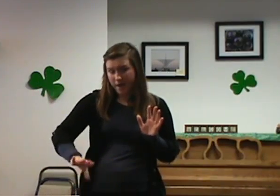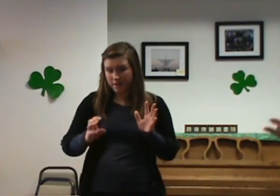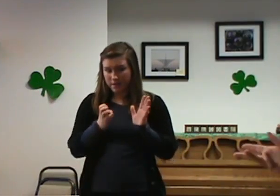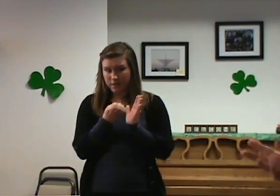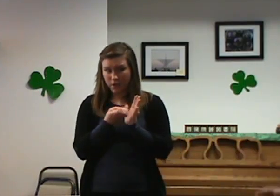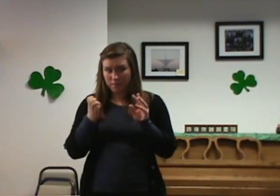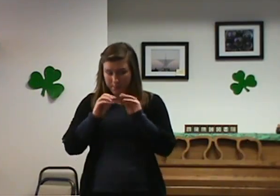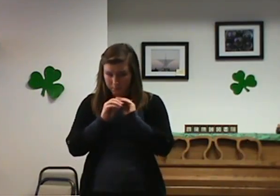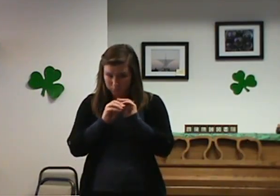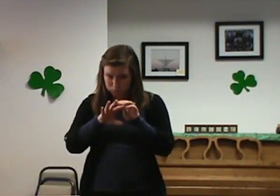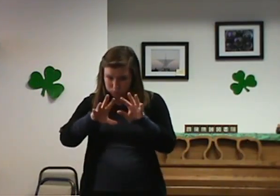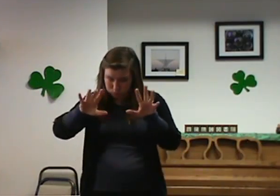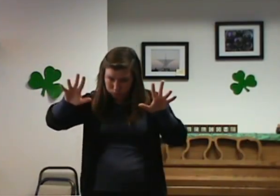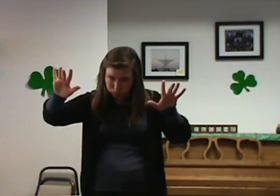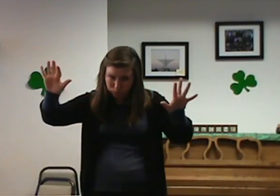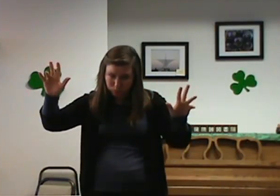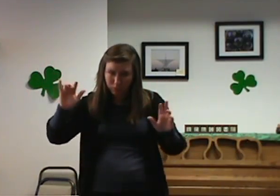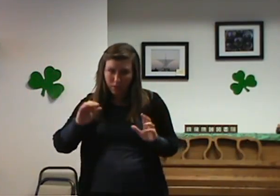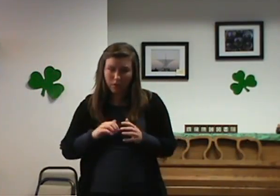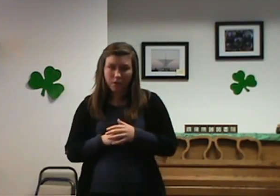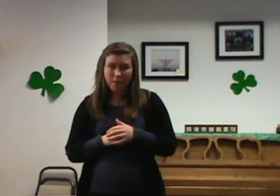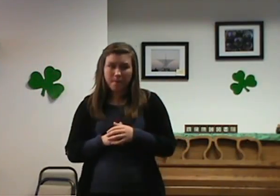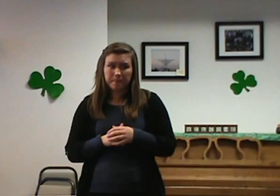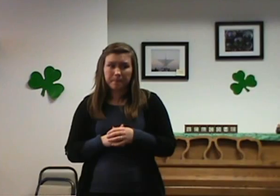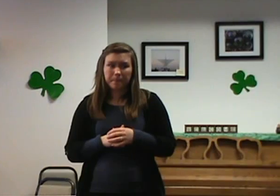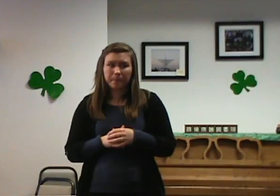you guys are aware, we contracted with Perkins